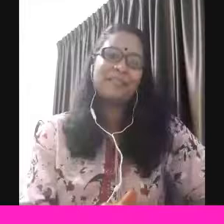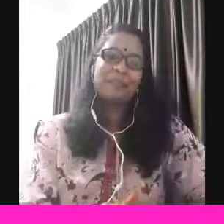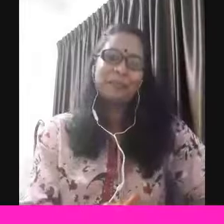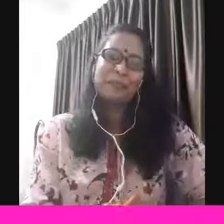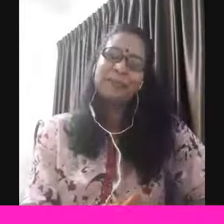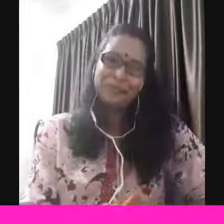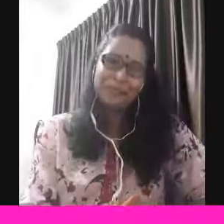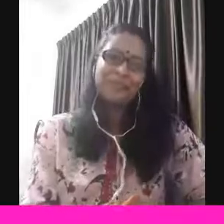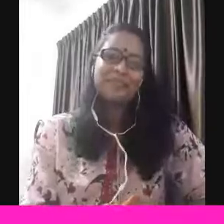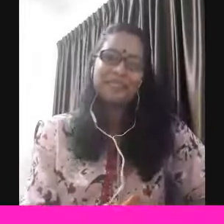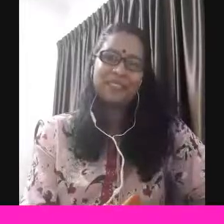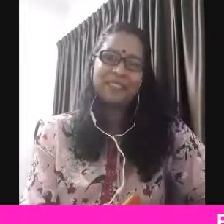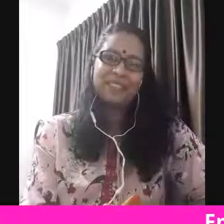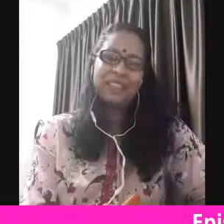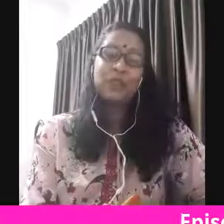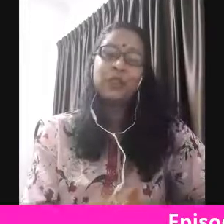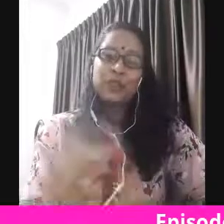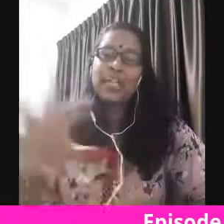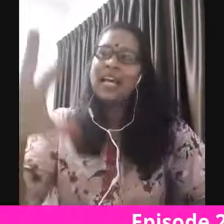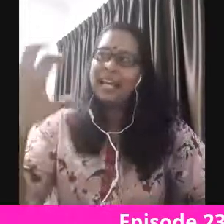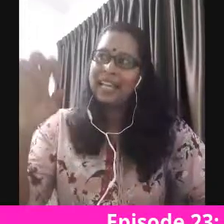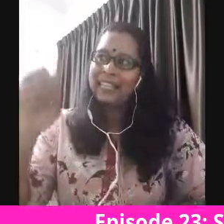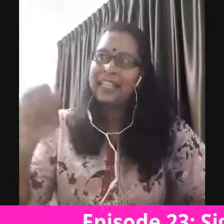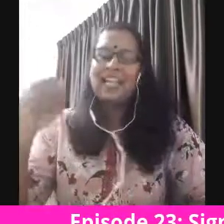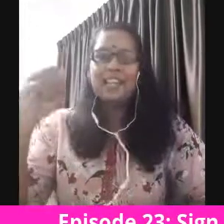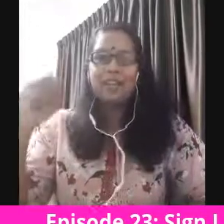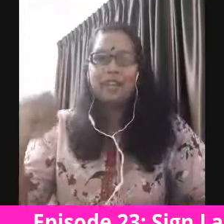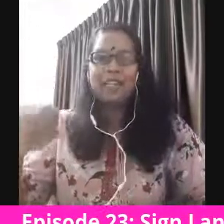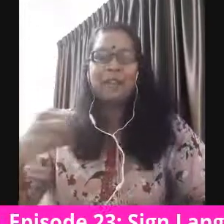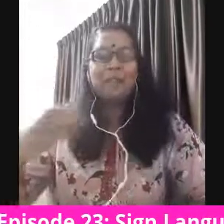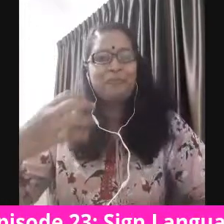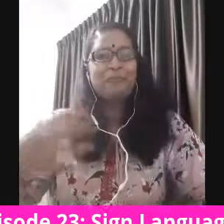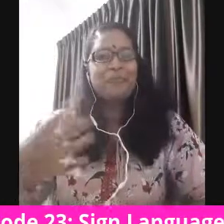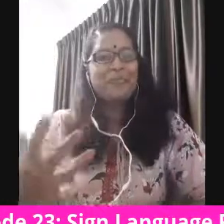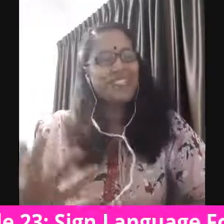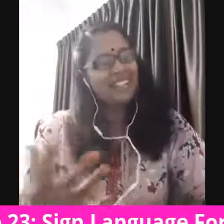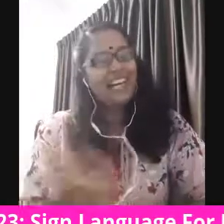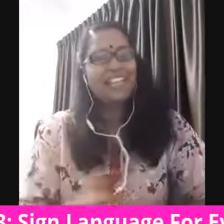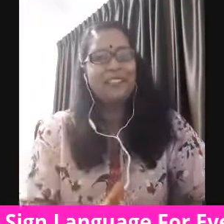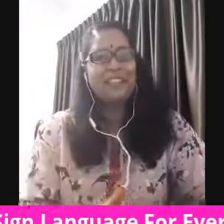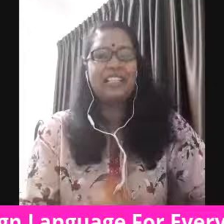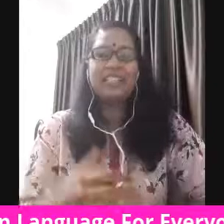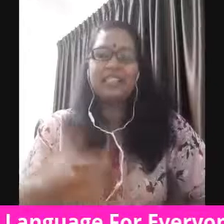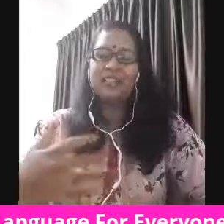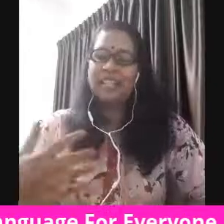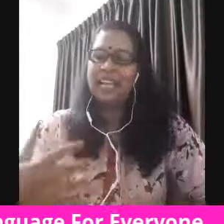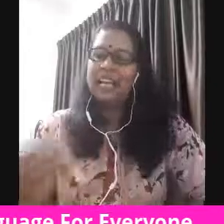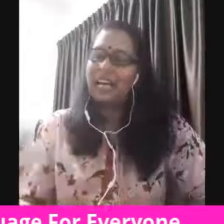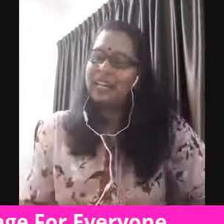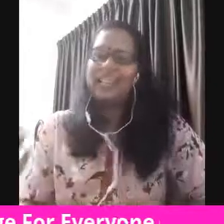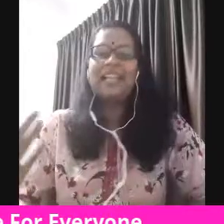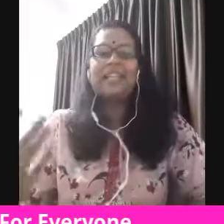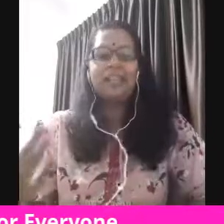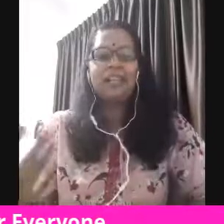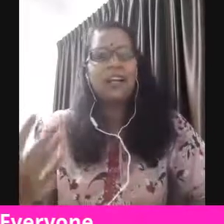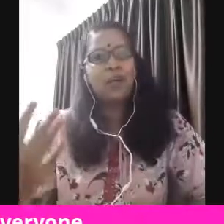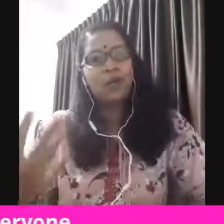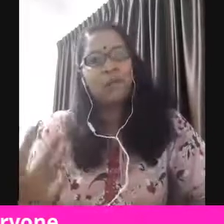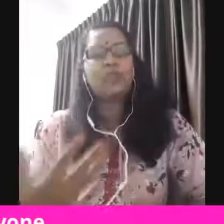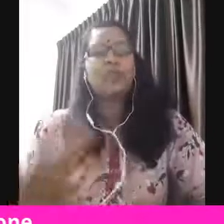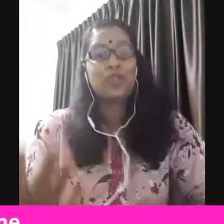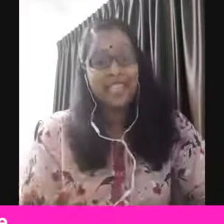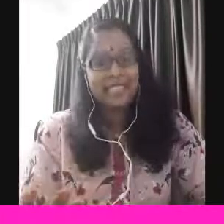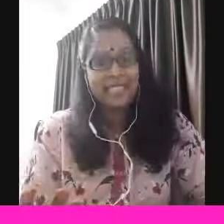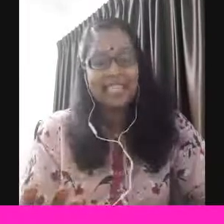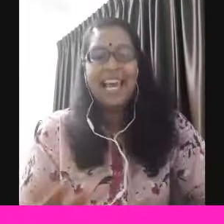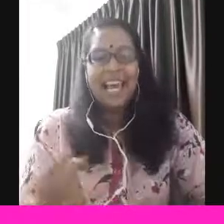lecturers. They will choose, and then Okay, they that's will, nice. yeah, they will again, they will go